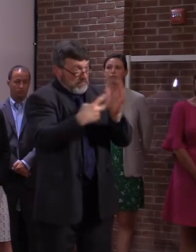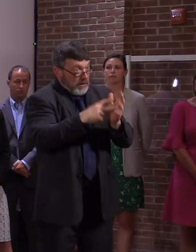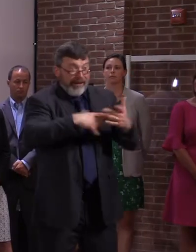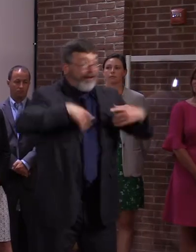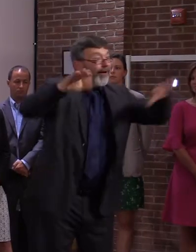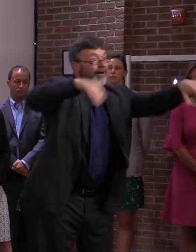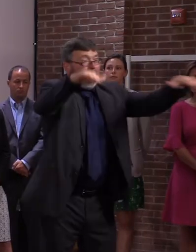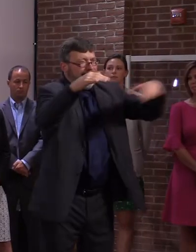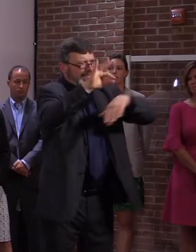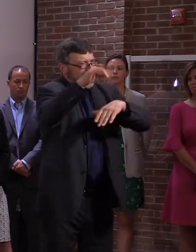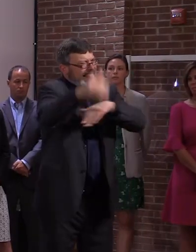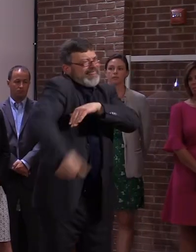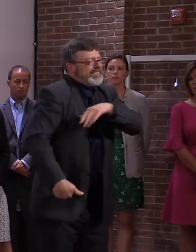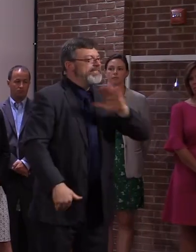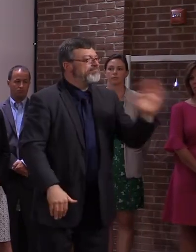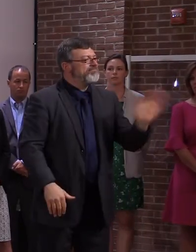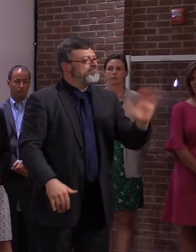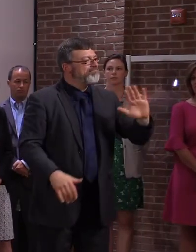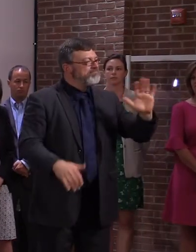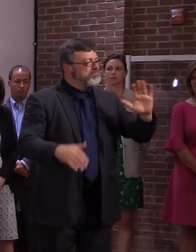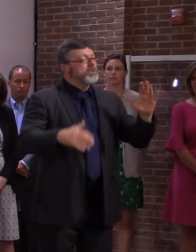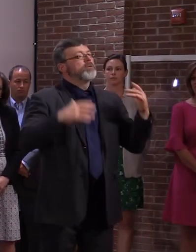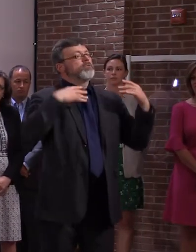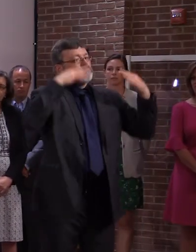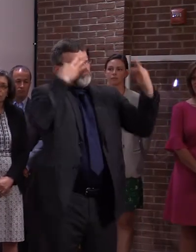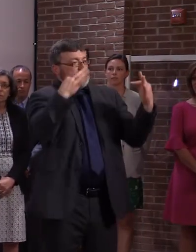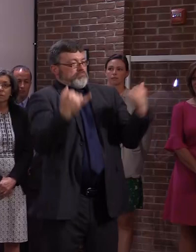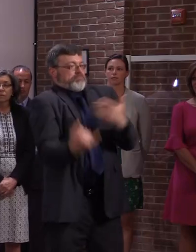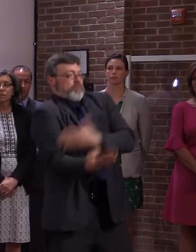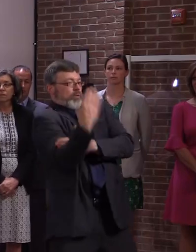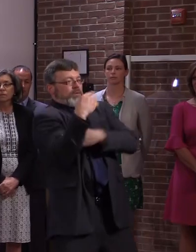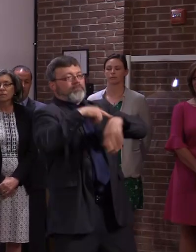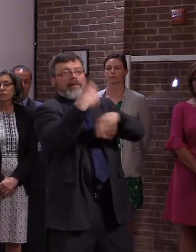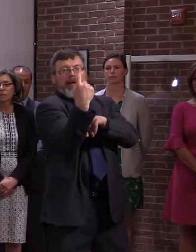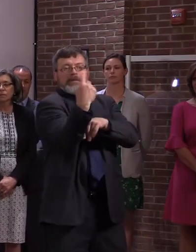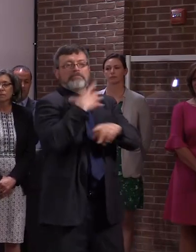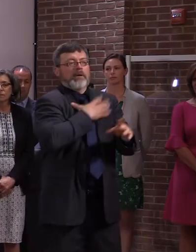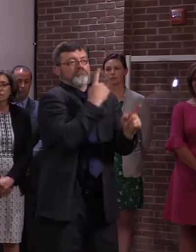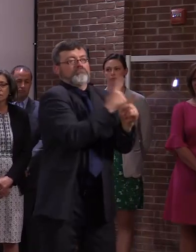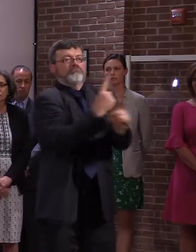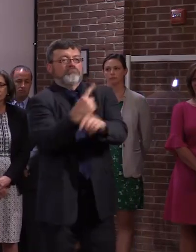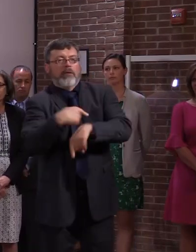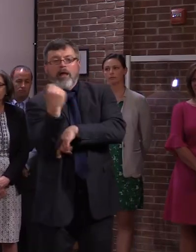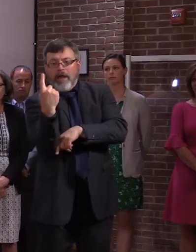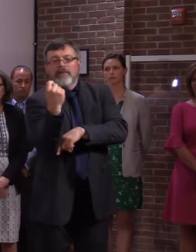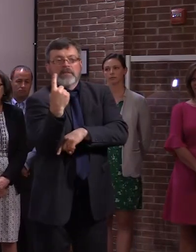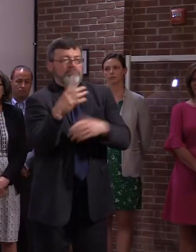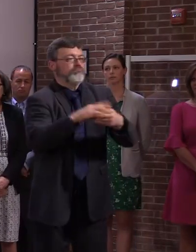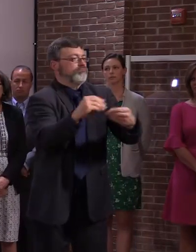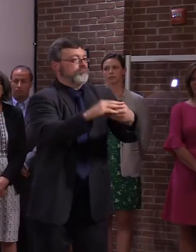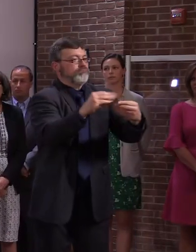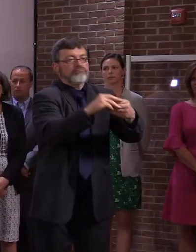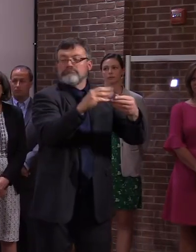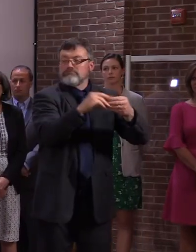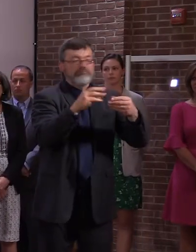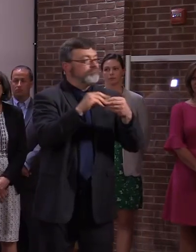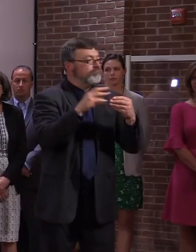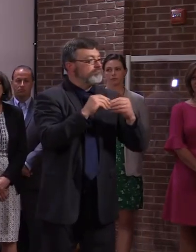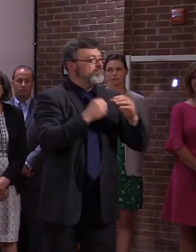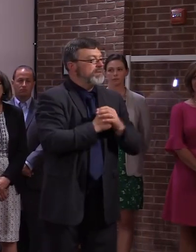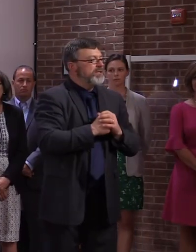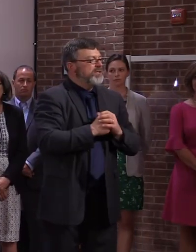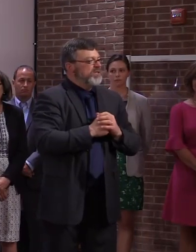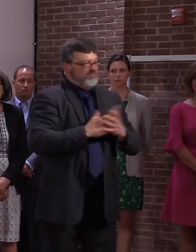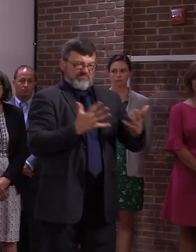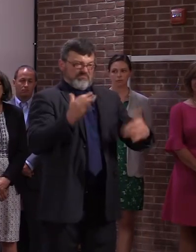media briefing timeline for the next day, today, right now, and I just thought it was the prudent thing to do, just to